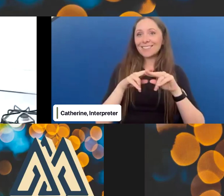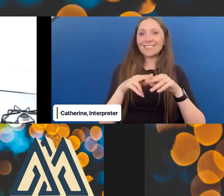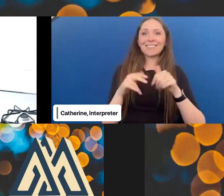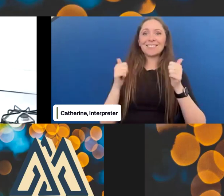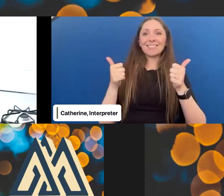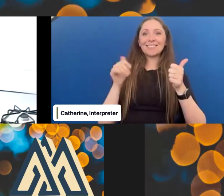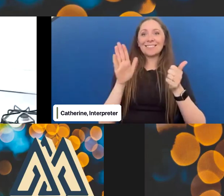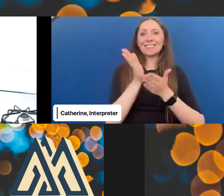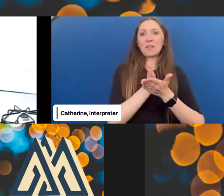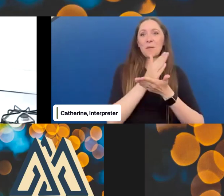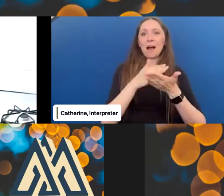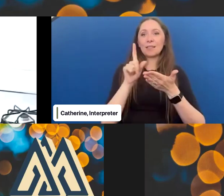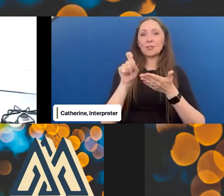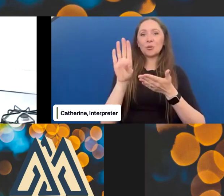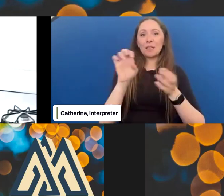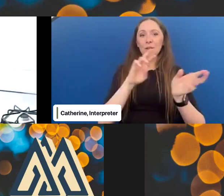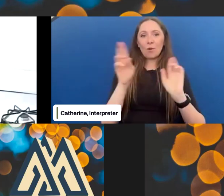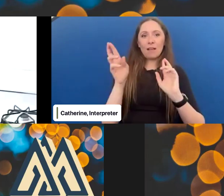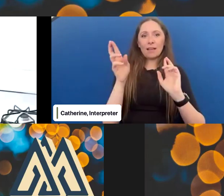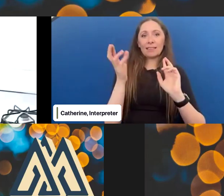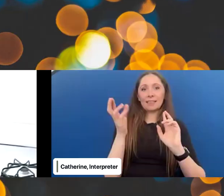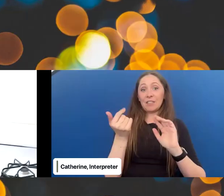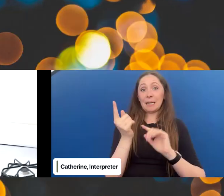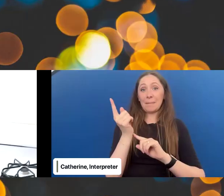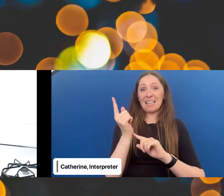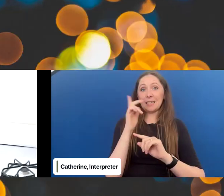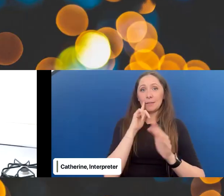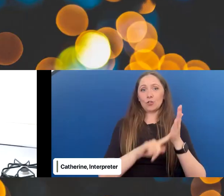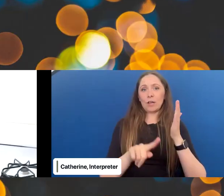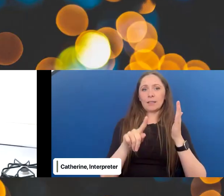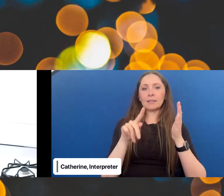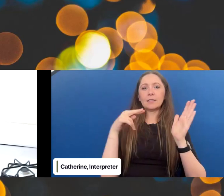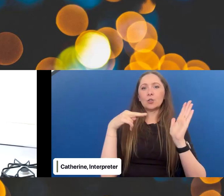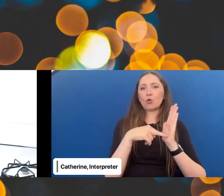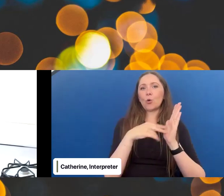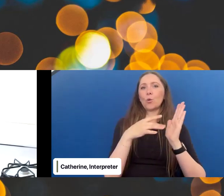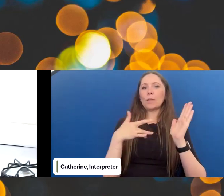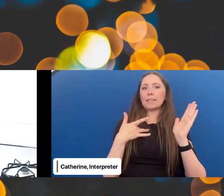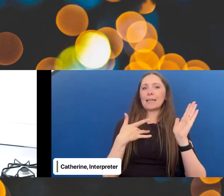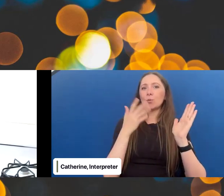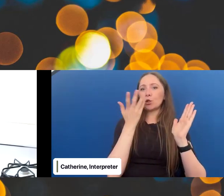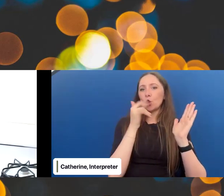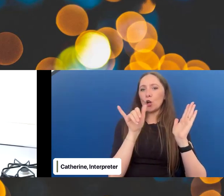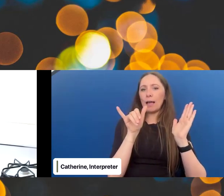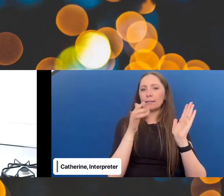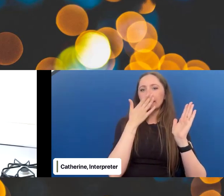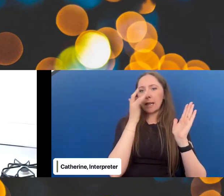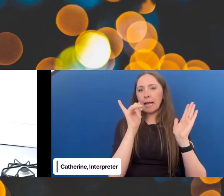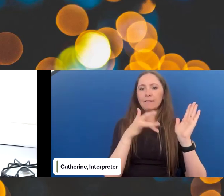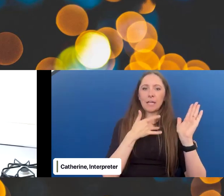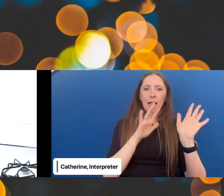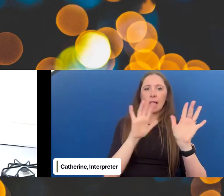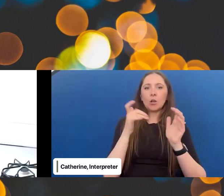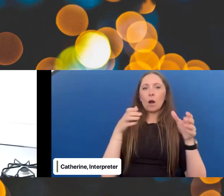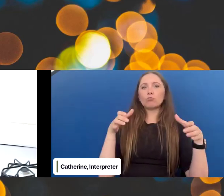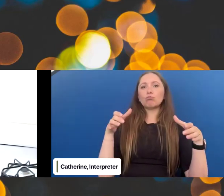Your pie should be ready now. It's about 15 minutes, so let's check on it and I'll show you what texture you're going for. Basically, you want it to move like